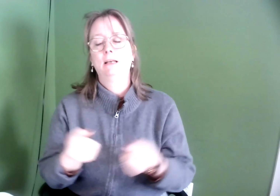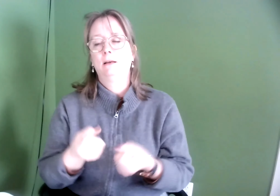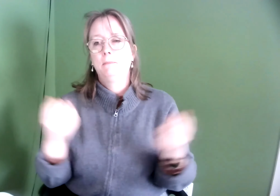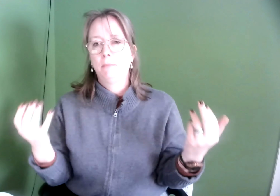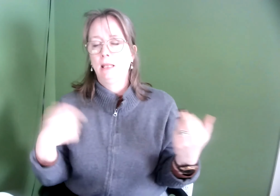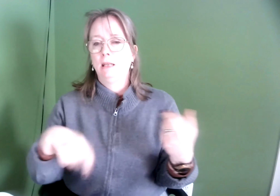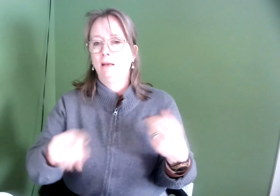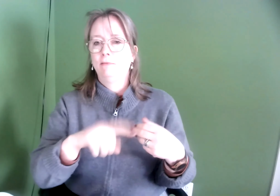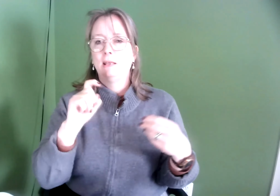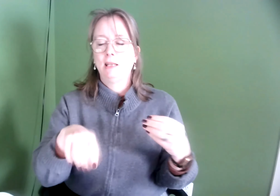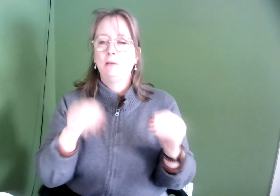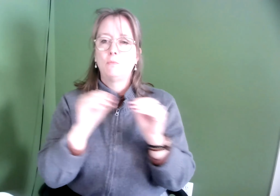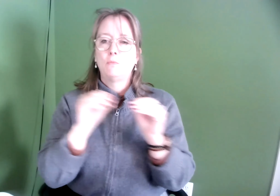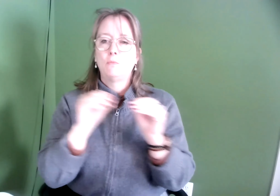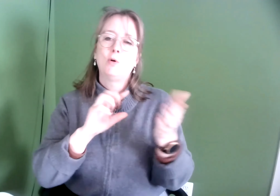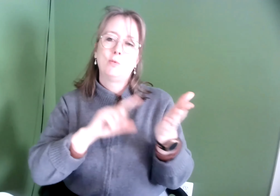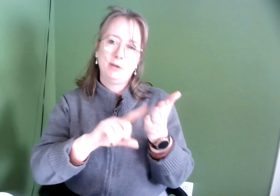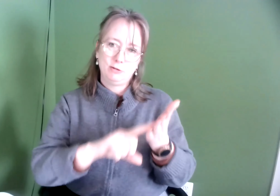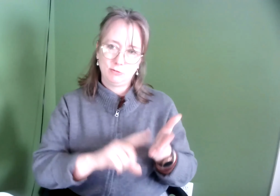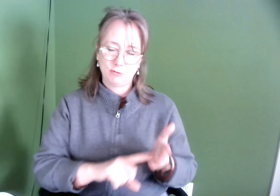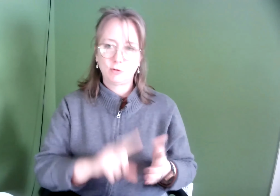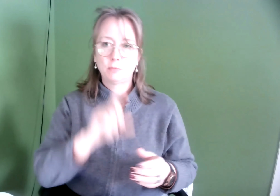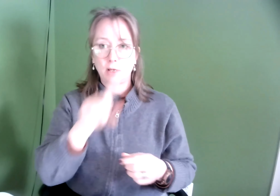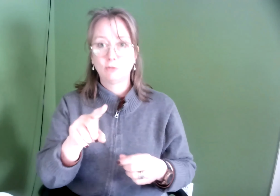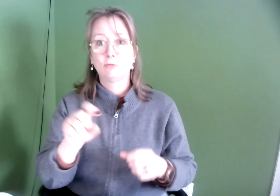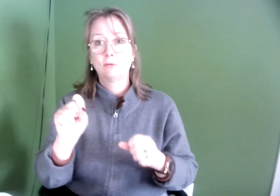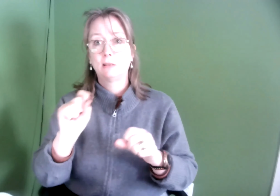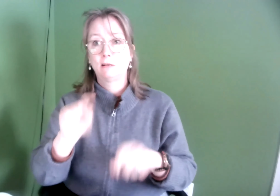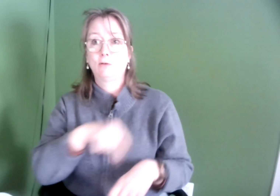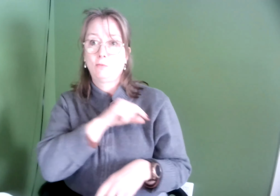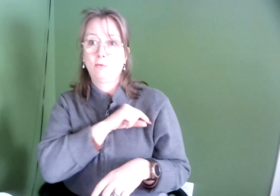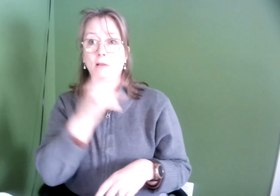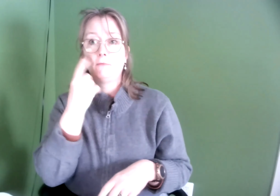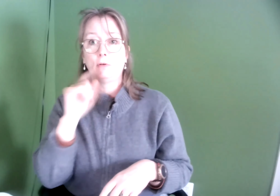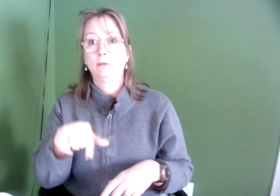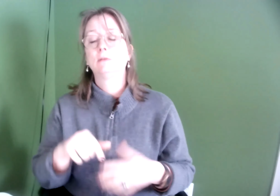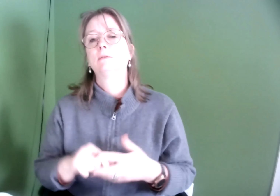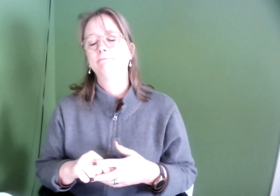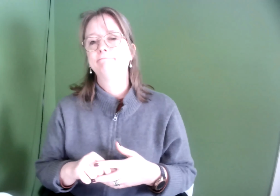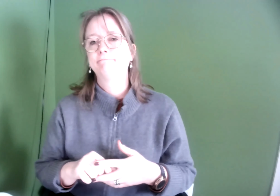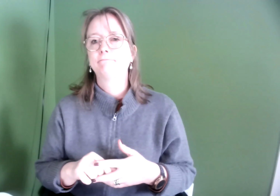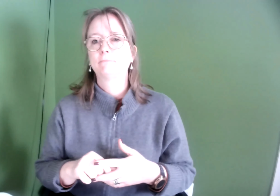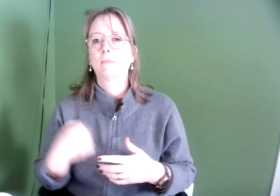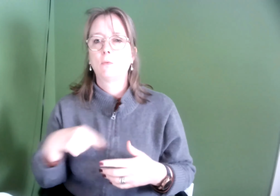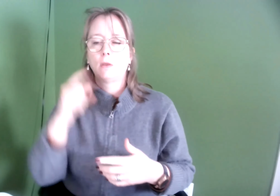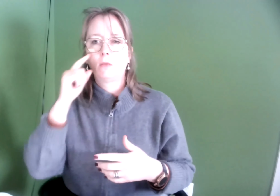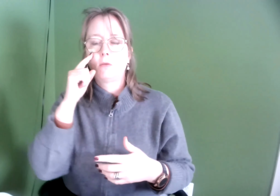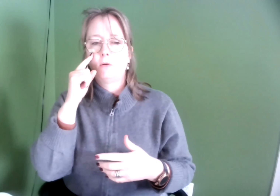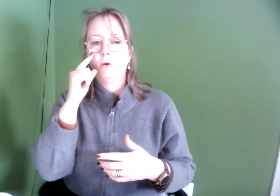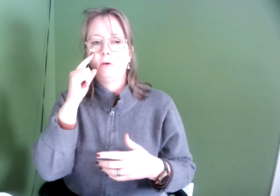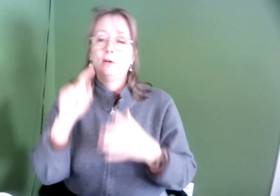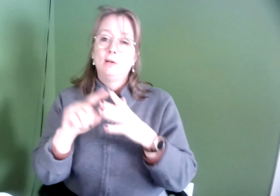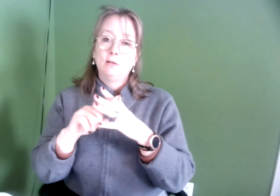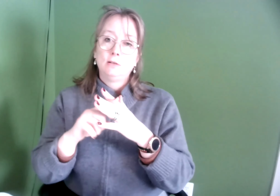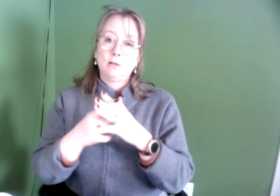have a little bit more research on to make sure they're ARPA eligible. But we thought we would start with just